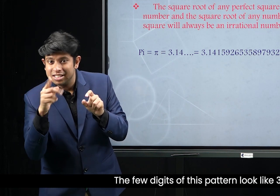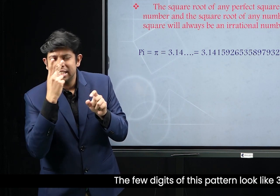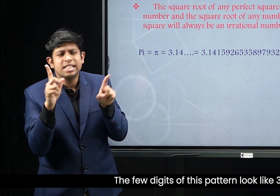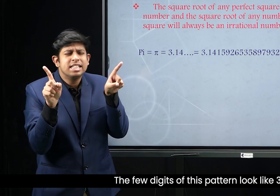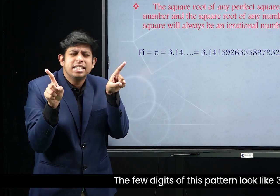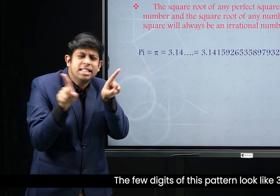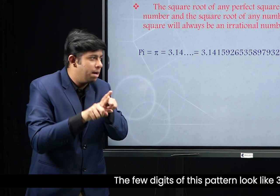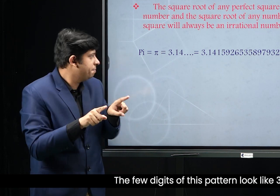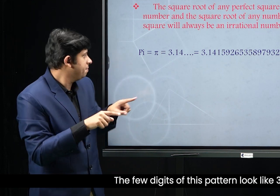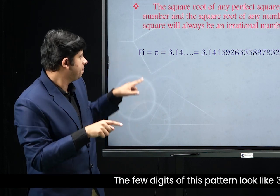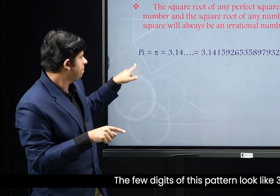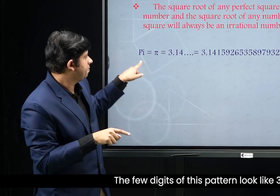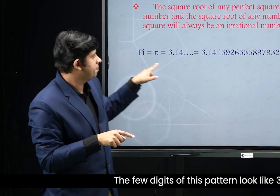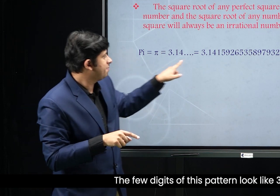3.1415, so on.